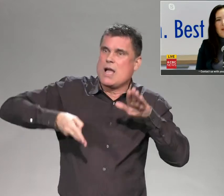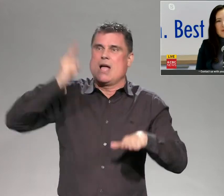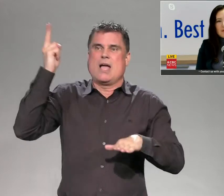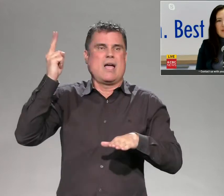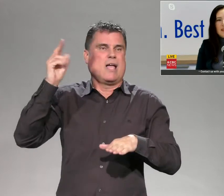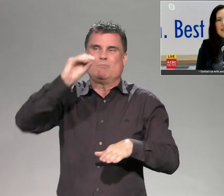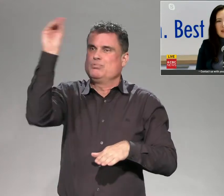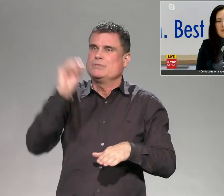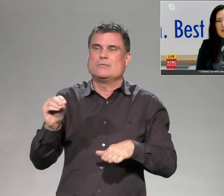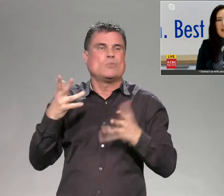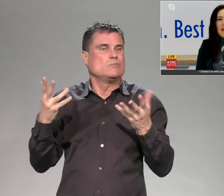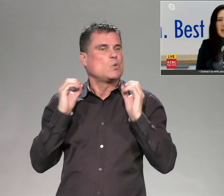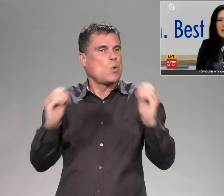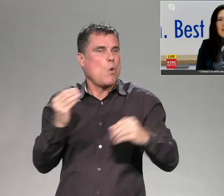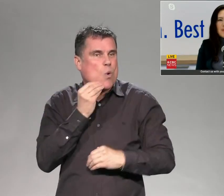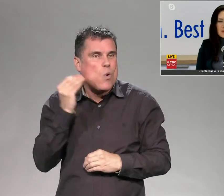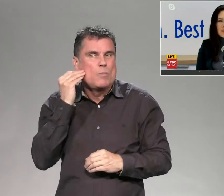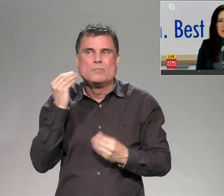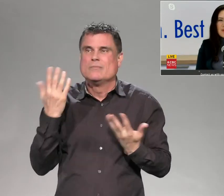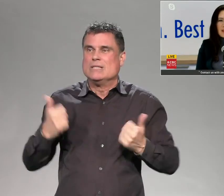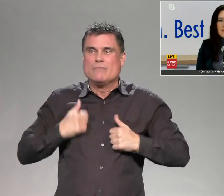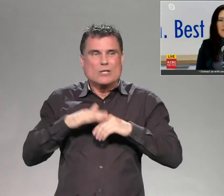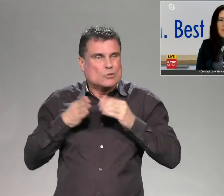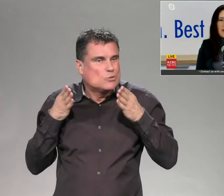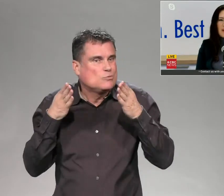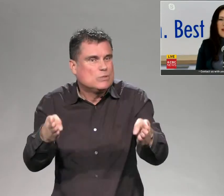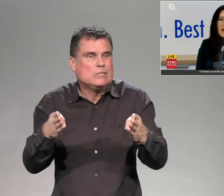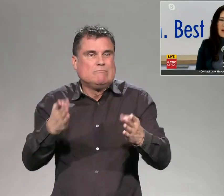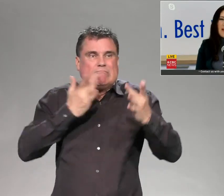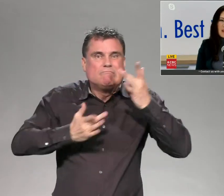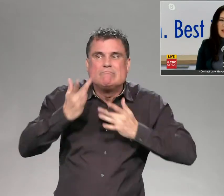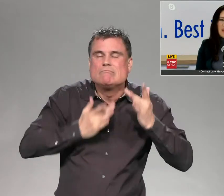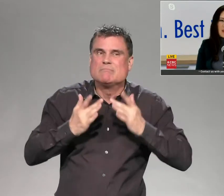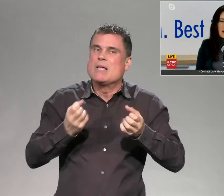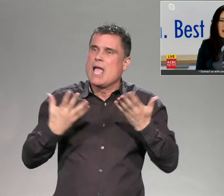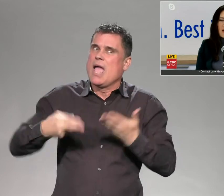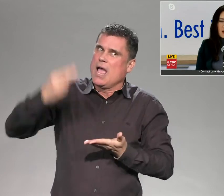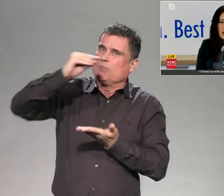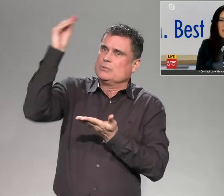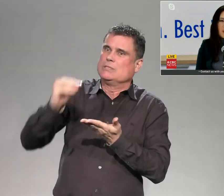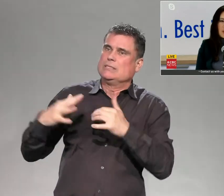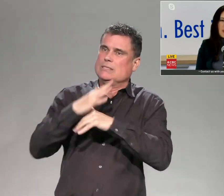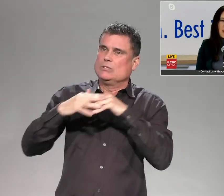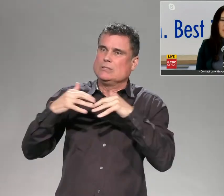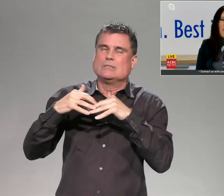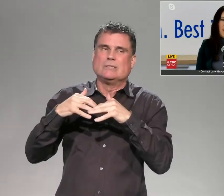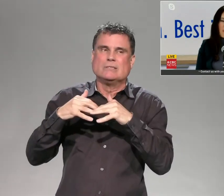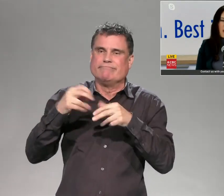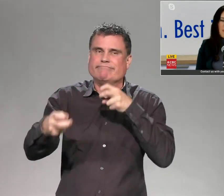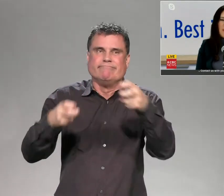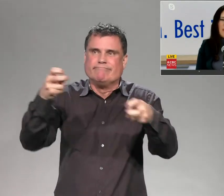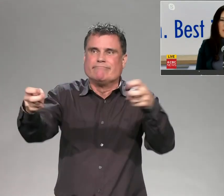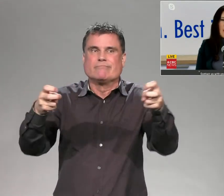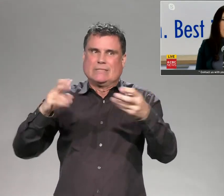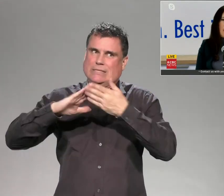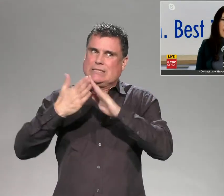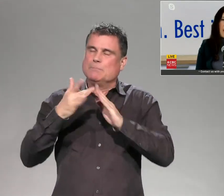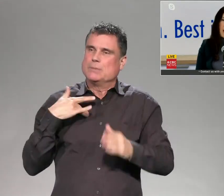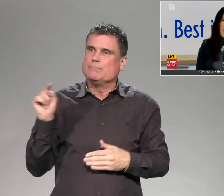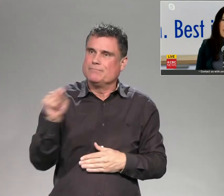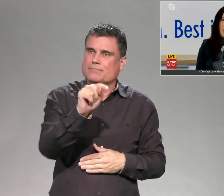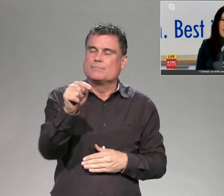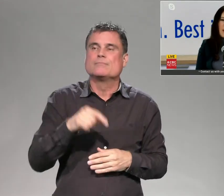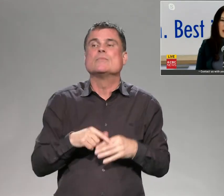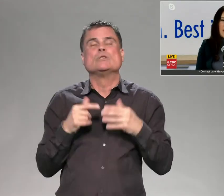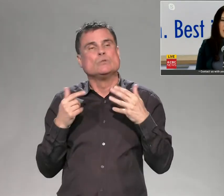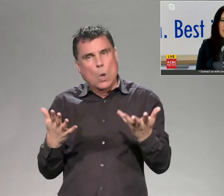providing a culturally safe and inclusive type of a clinic outreach type of an environment. So we've gone